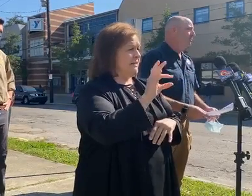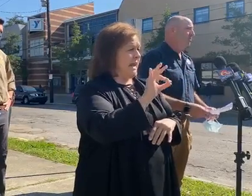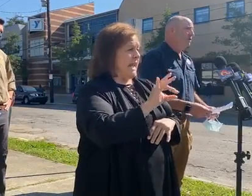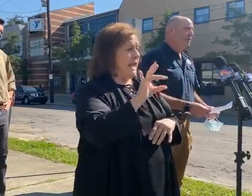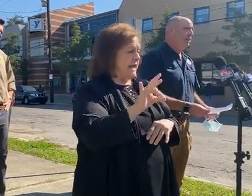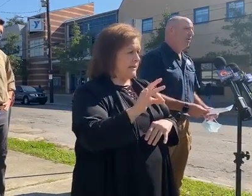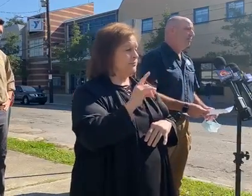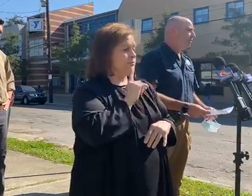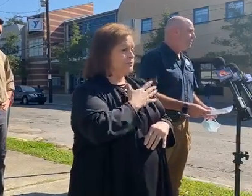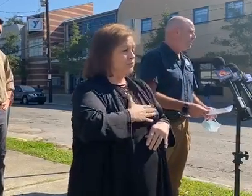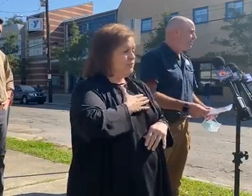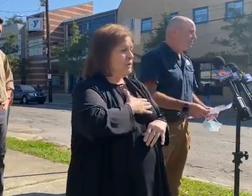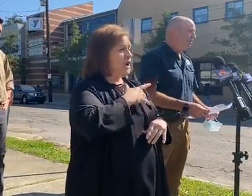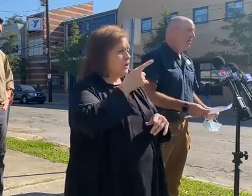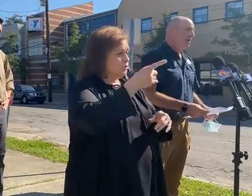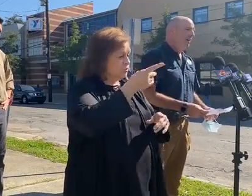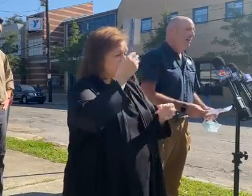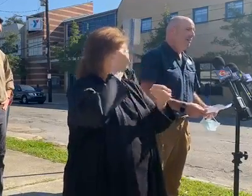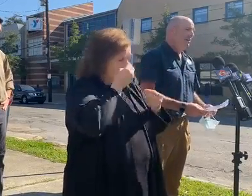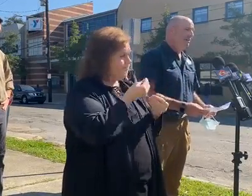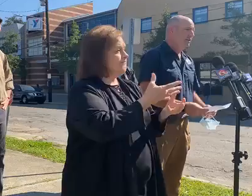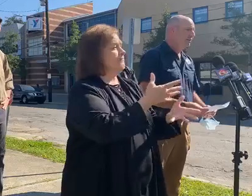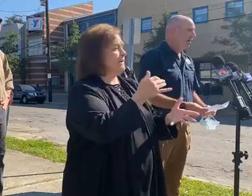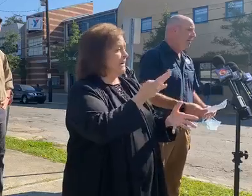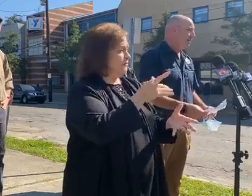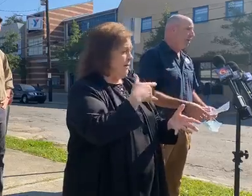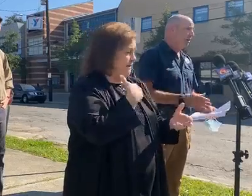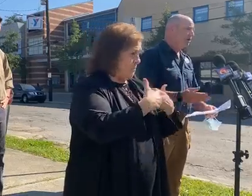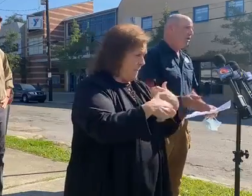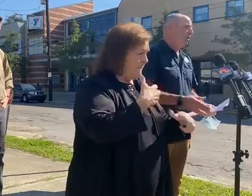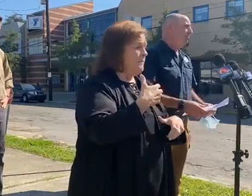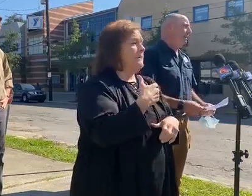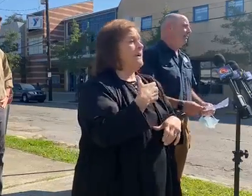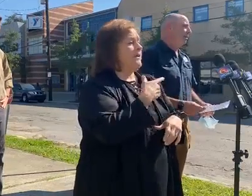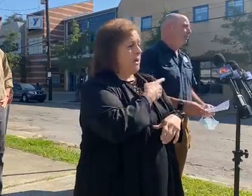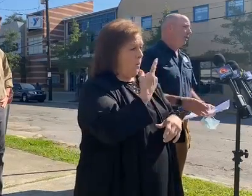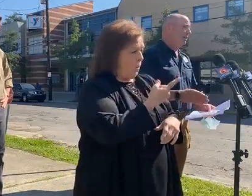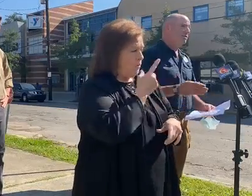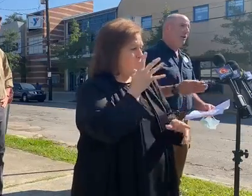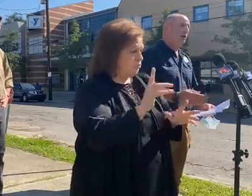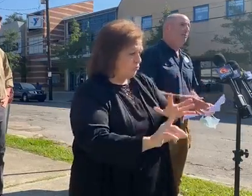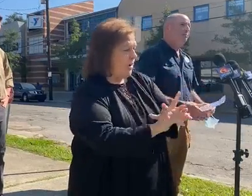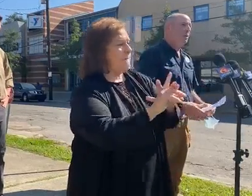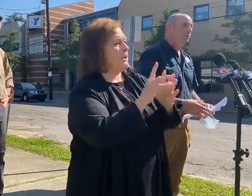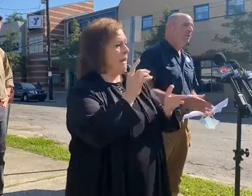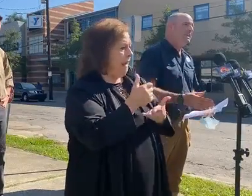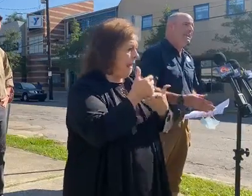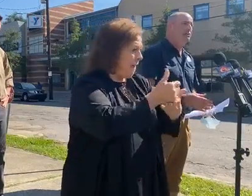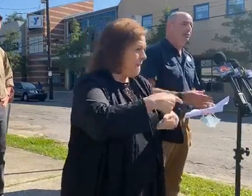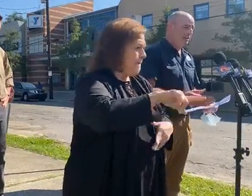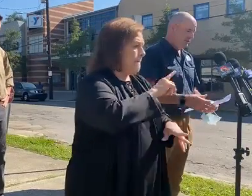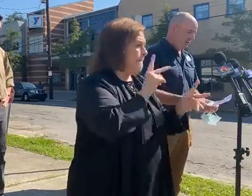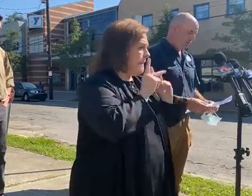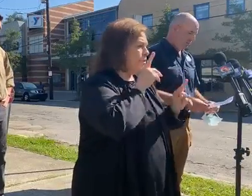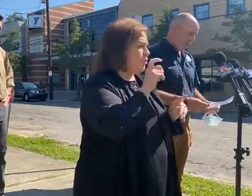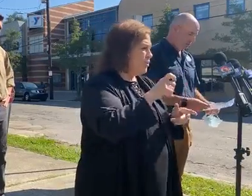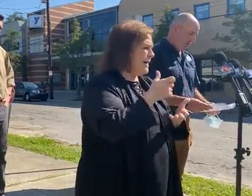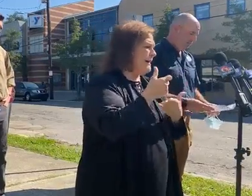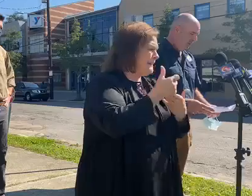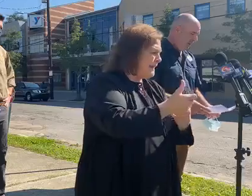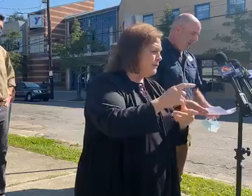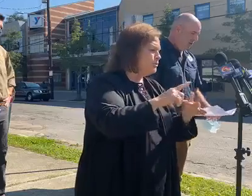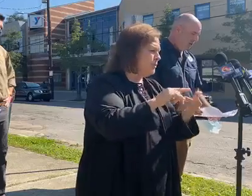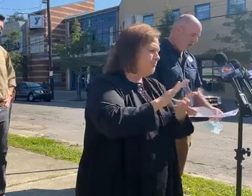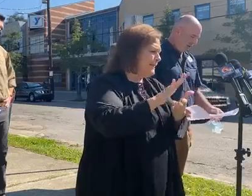504-350-0788. We appreciate our volunteers in this time. They always show up and they're willing to help those in need who need to help with